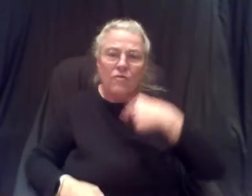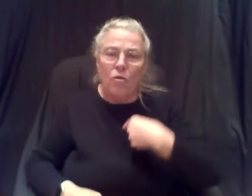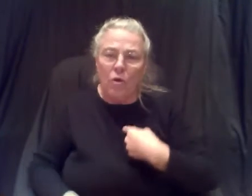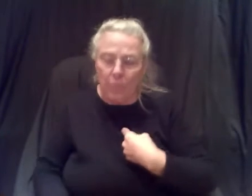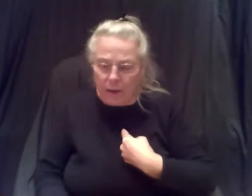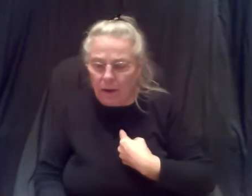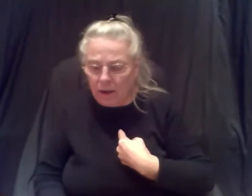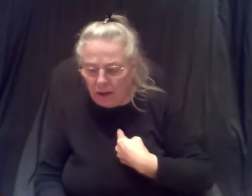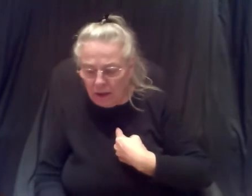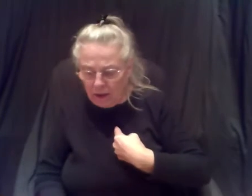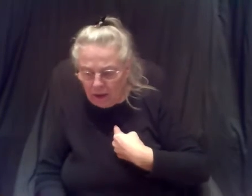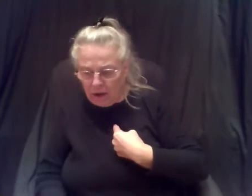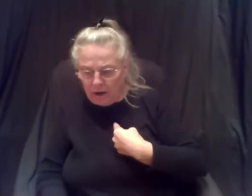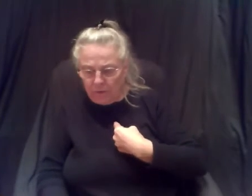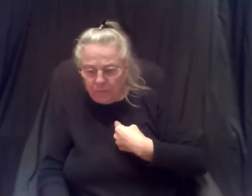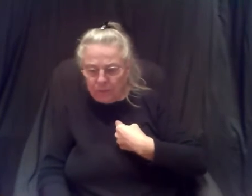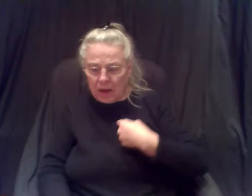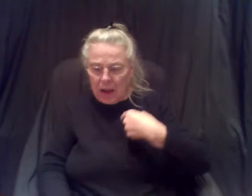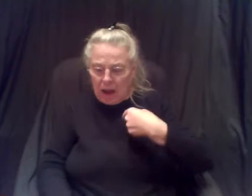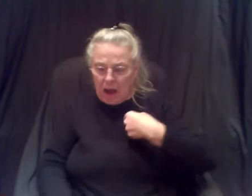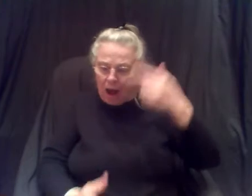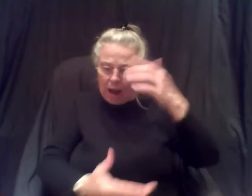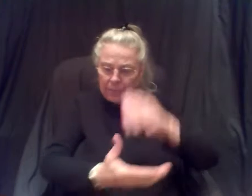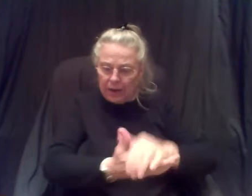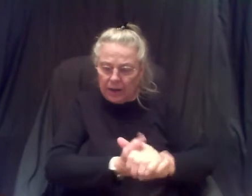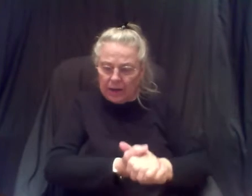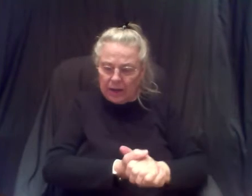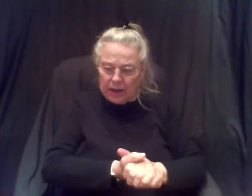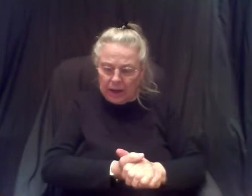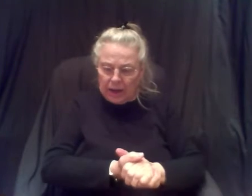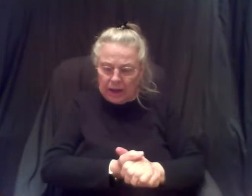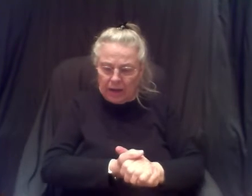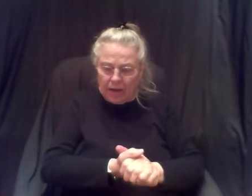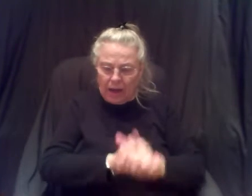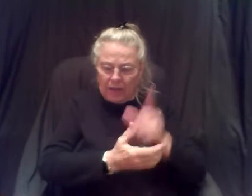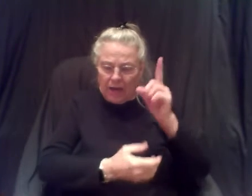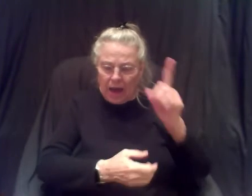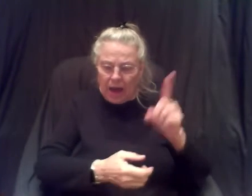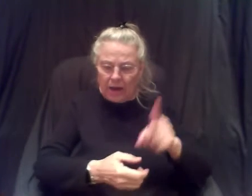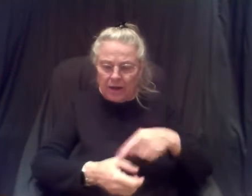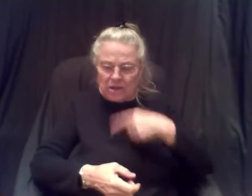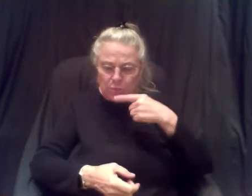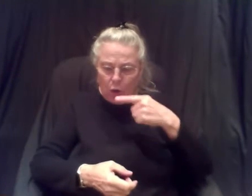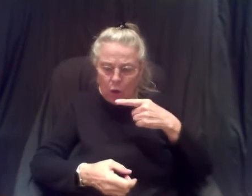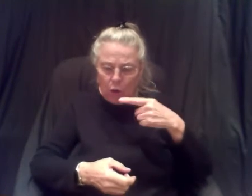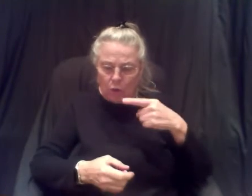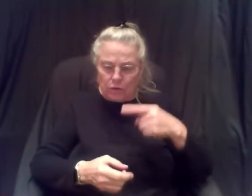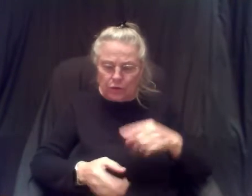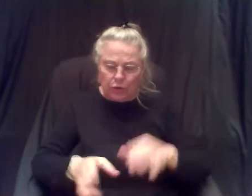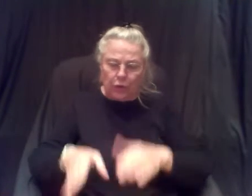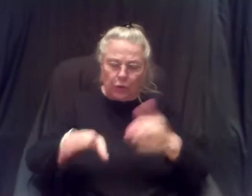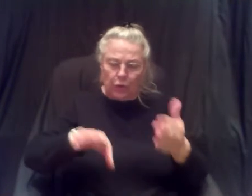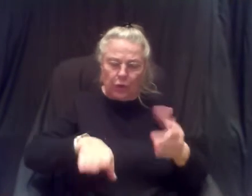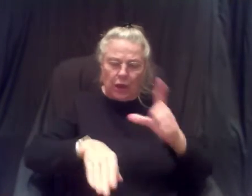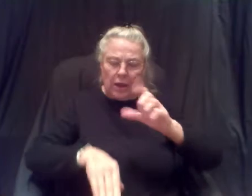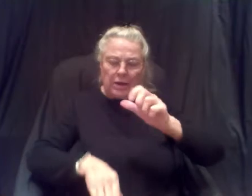for me. I believe that he spoke to